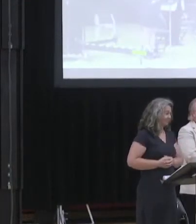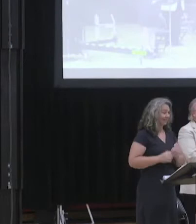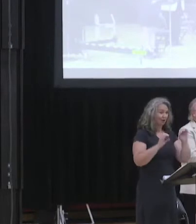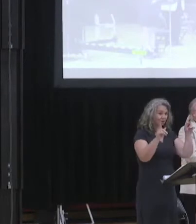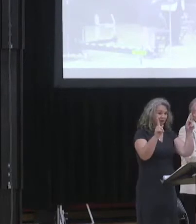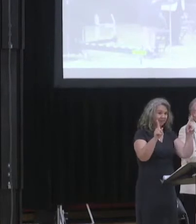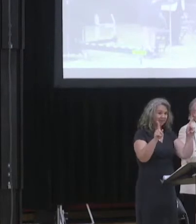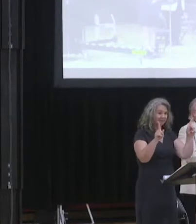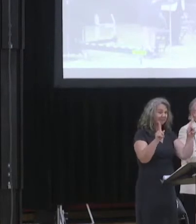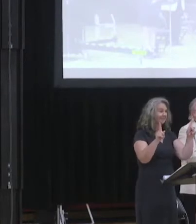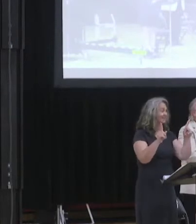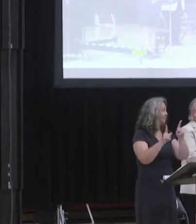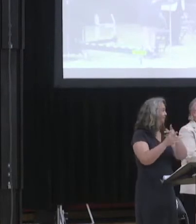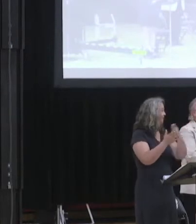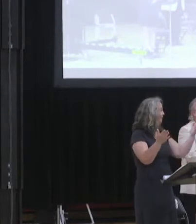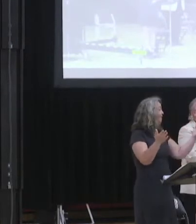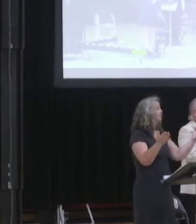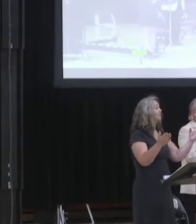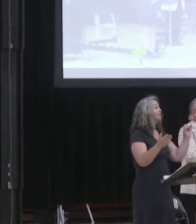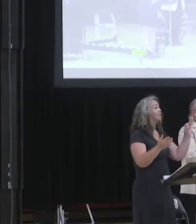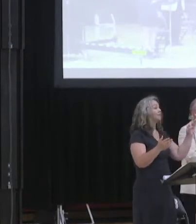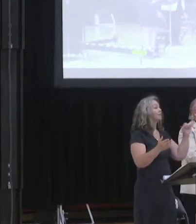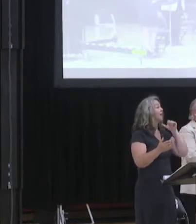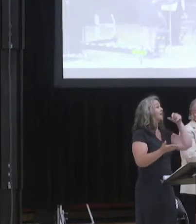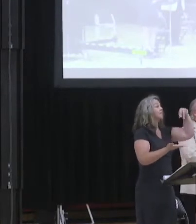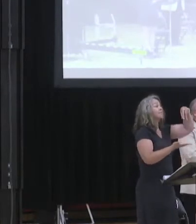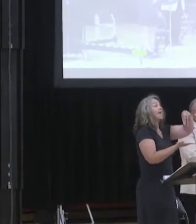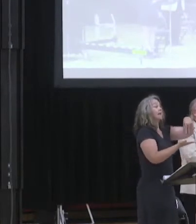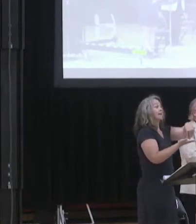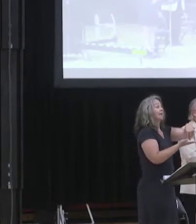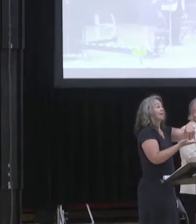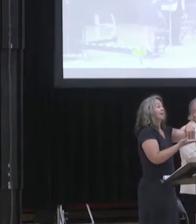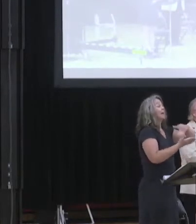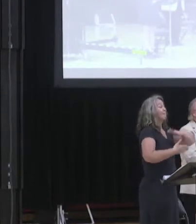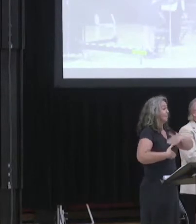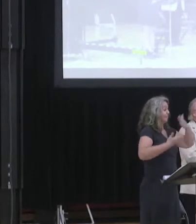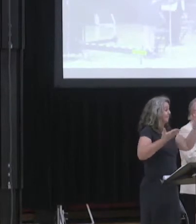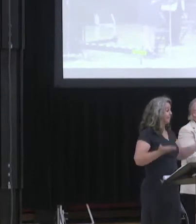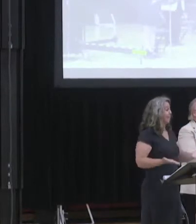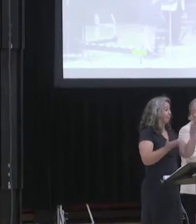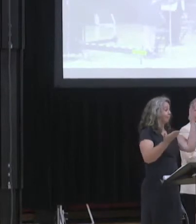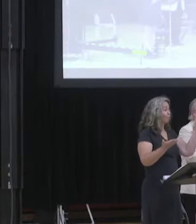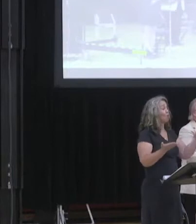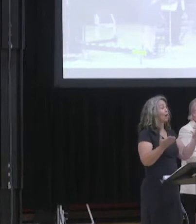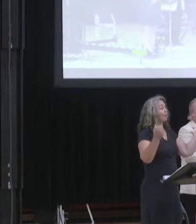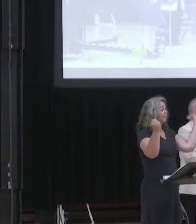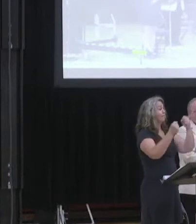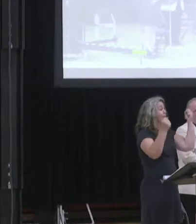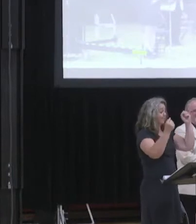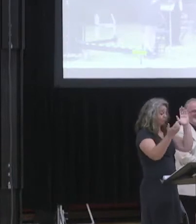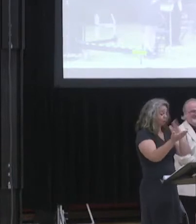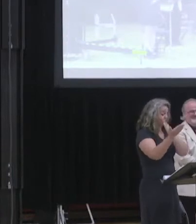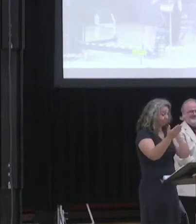Okay, graduates and guests, if you are not standing, please rise for the JM fight song.